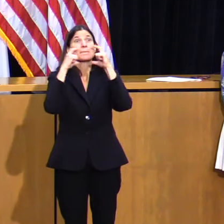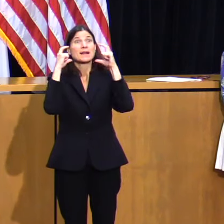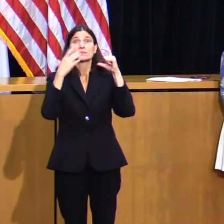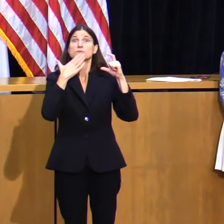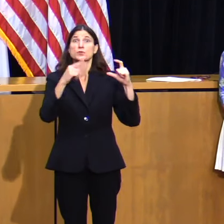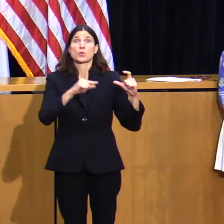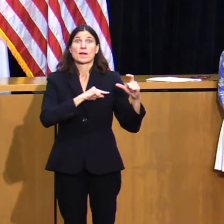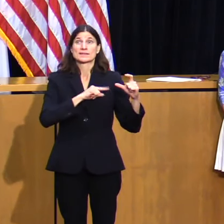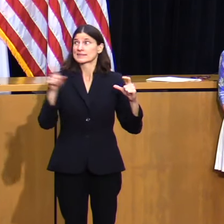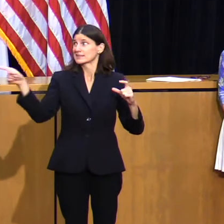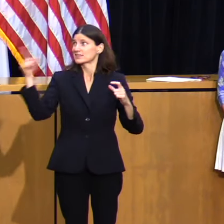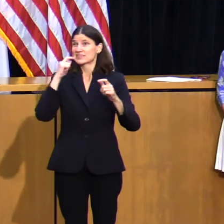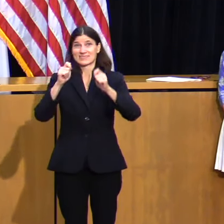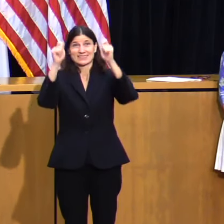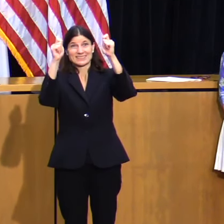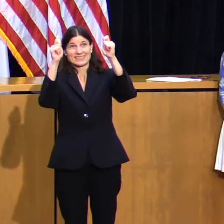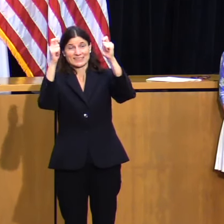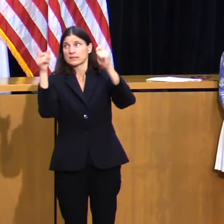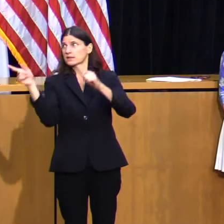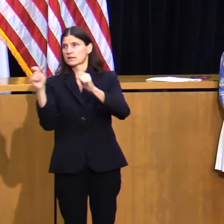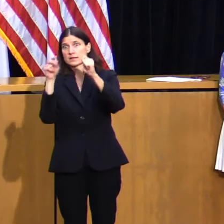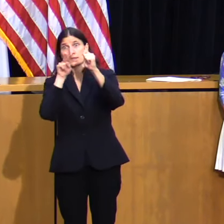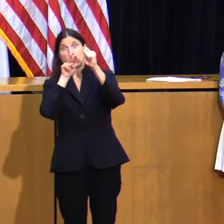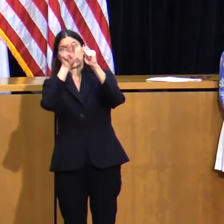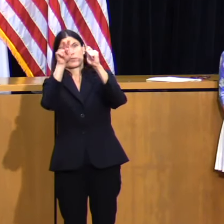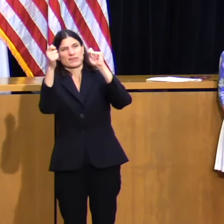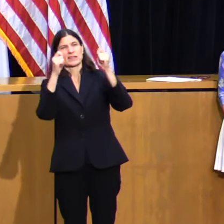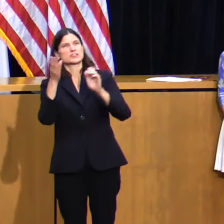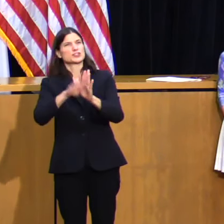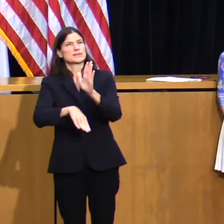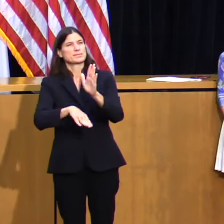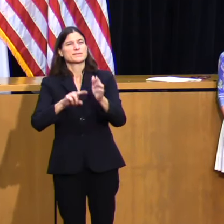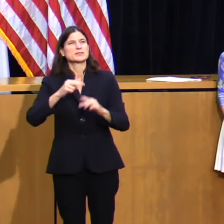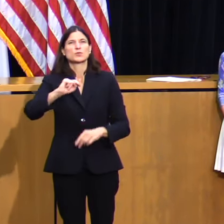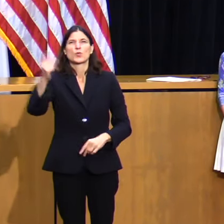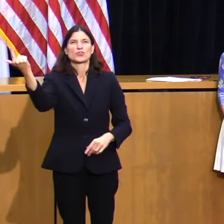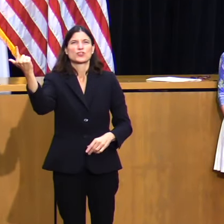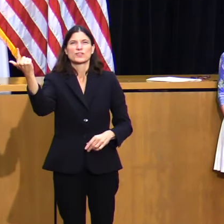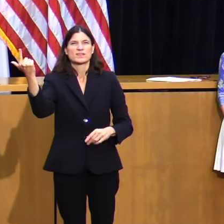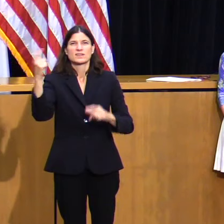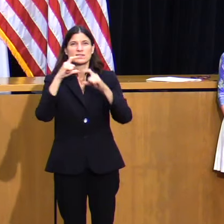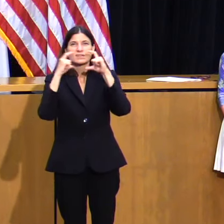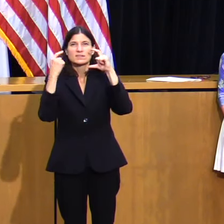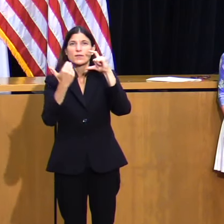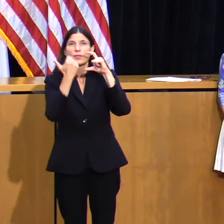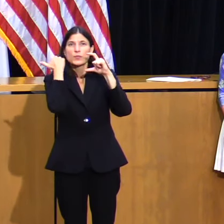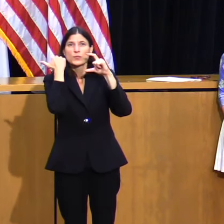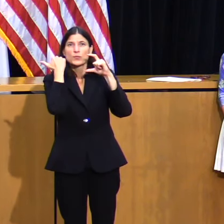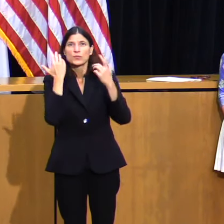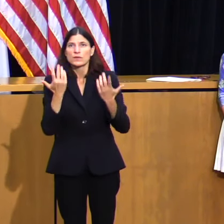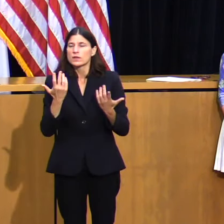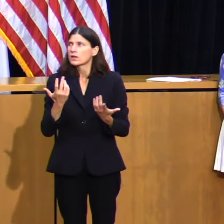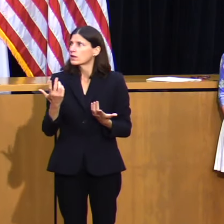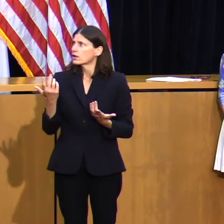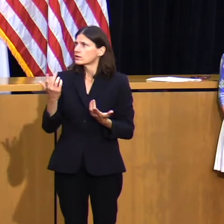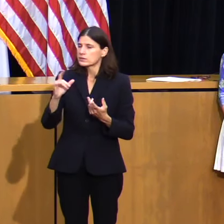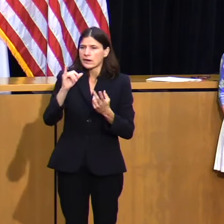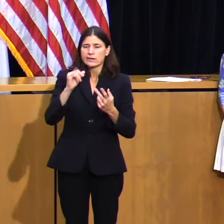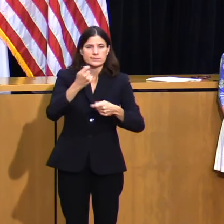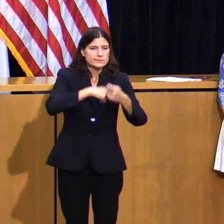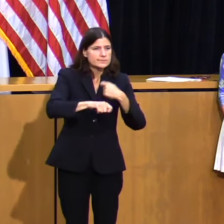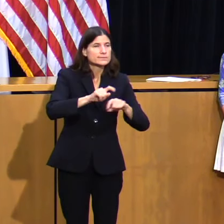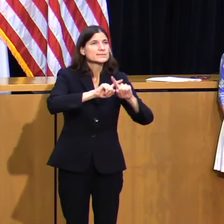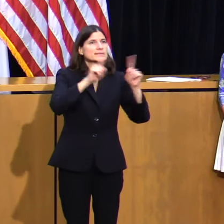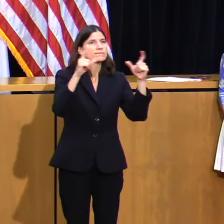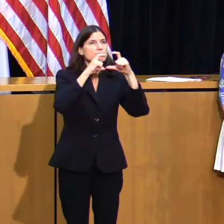studies about whether there was asymptomatic spread or not that went on for months until people finally landed on the